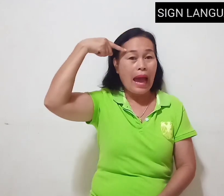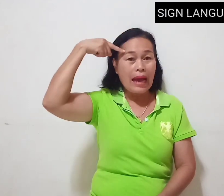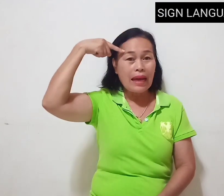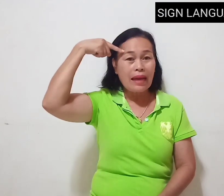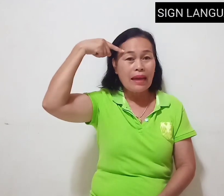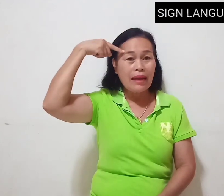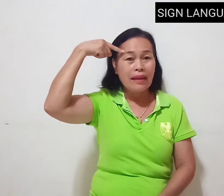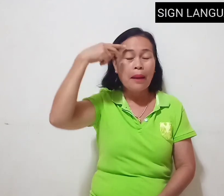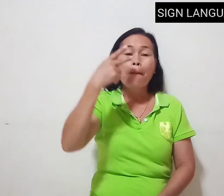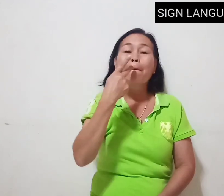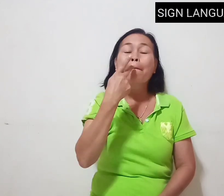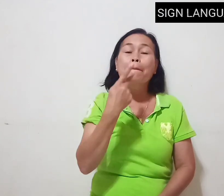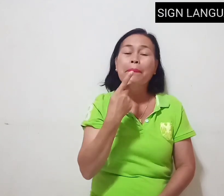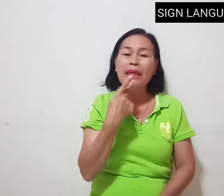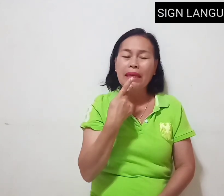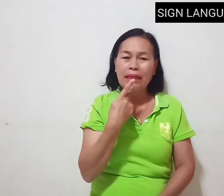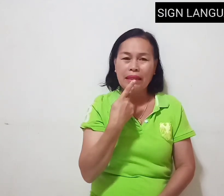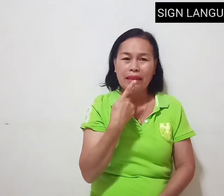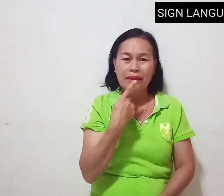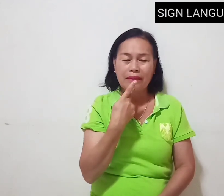black, pink,